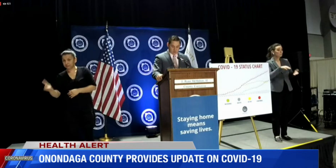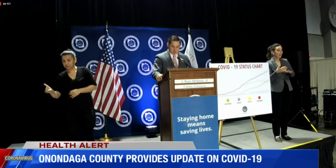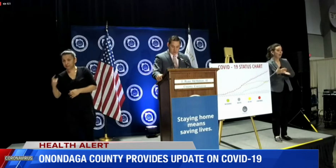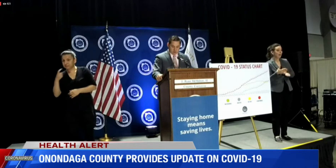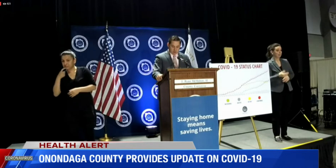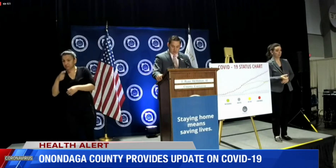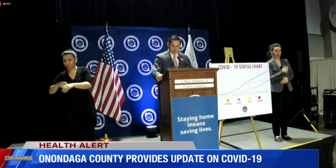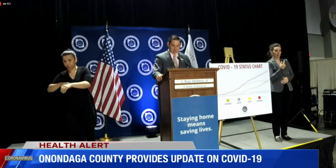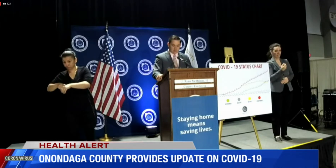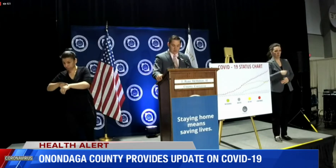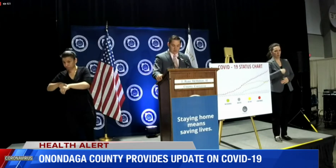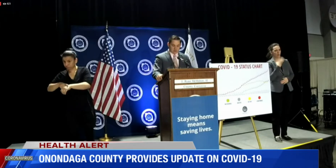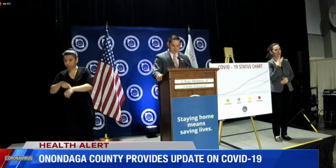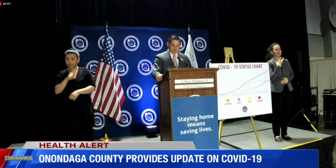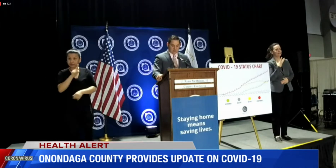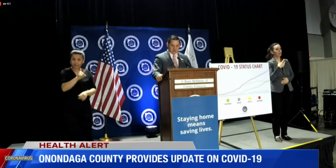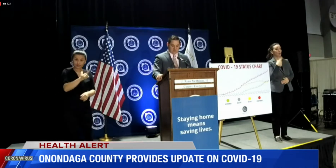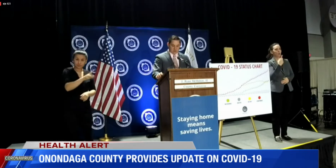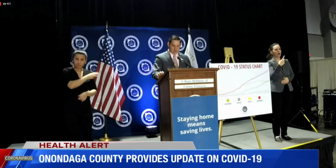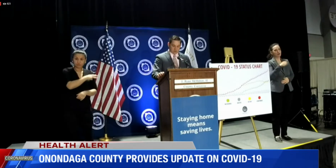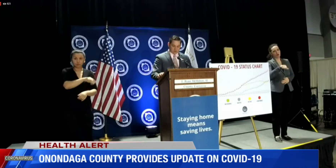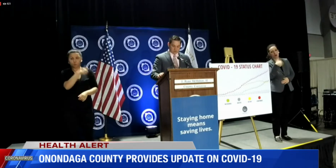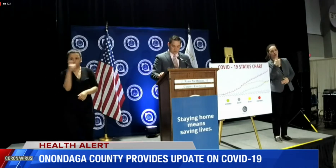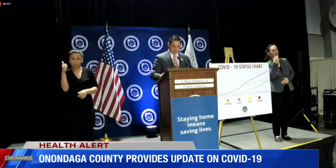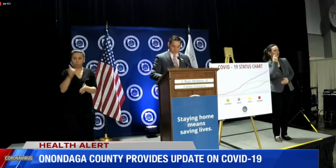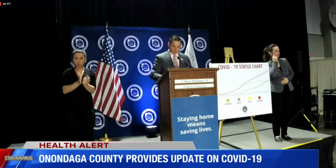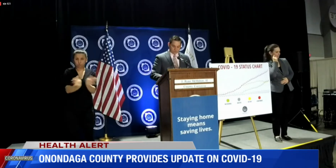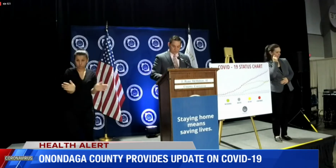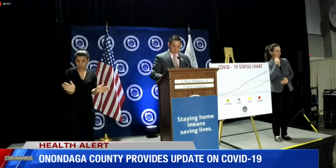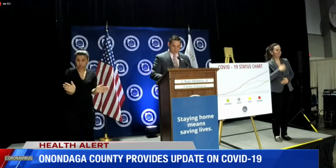race, 7 males and 5 females.